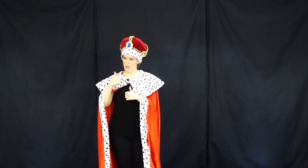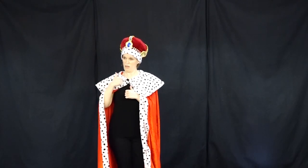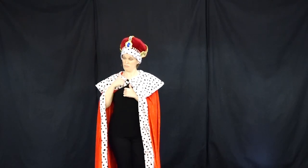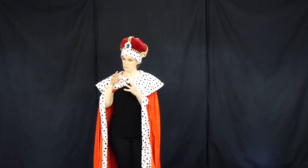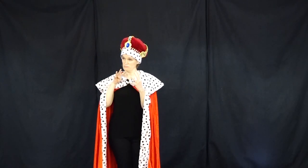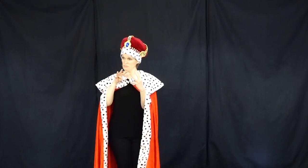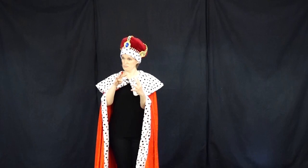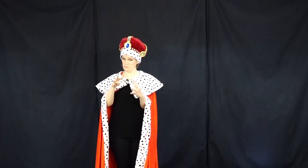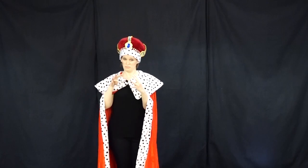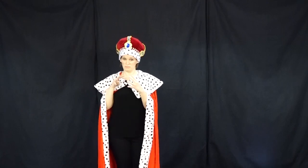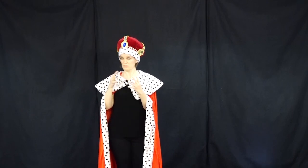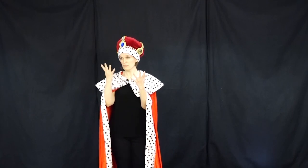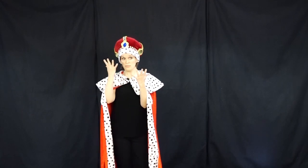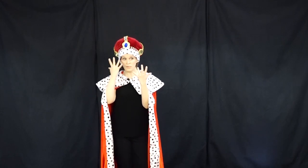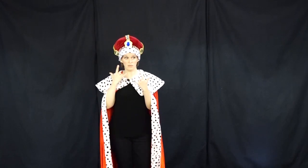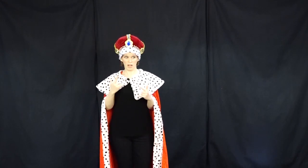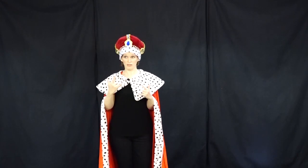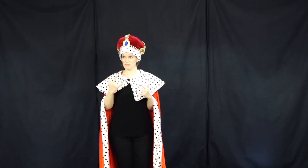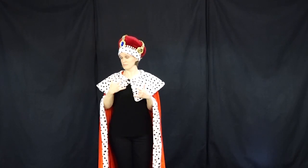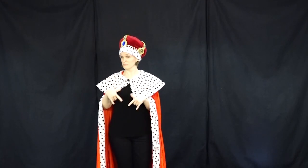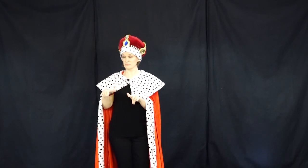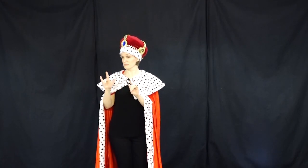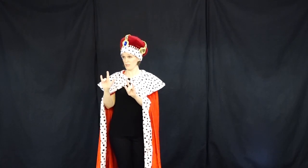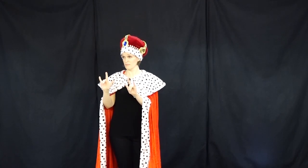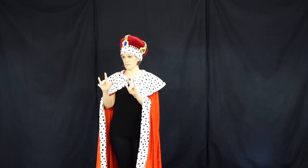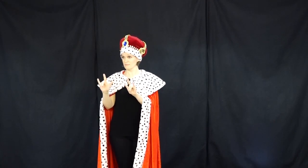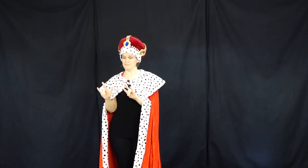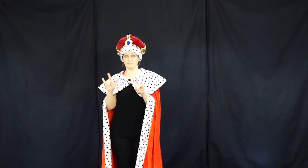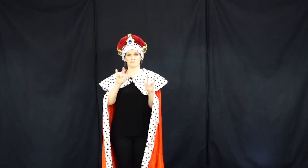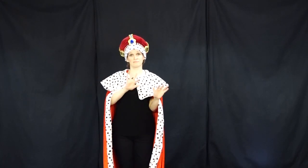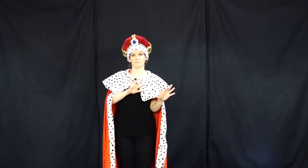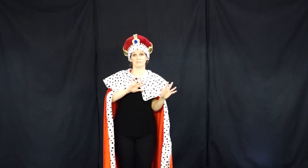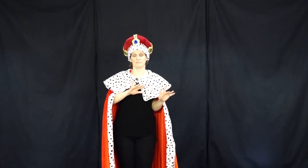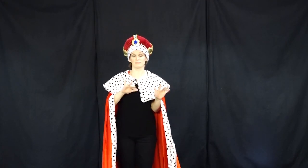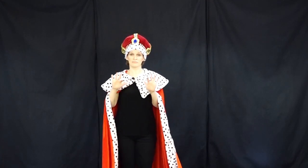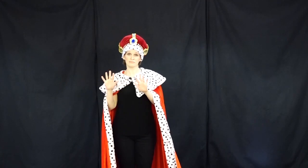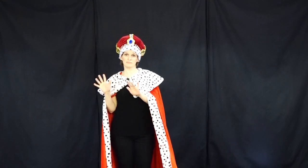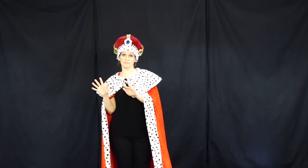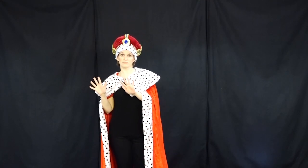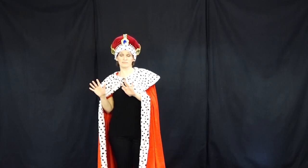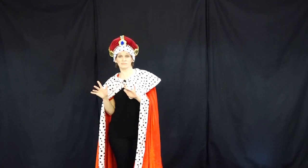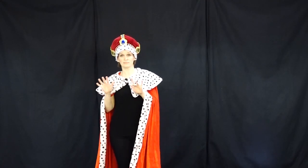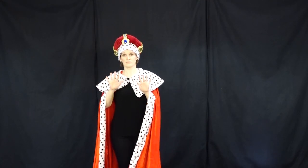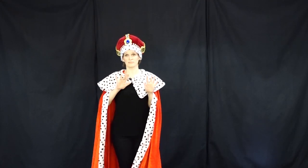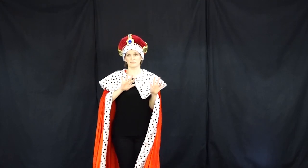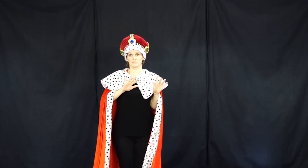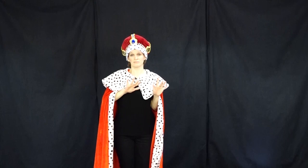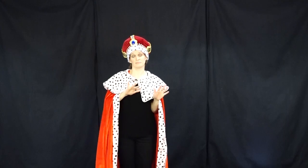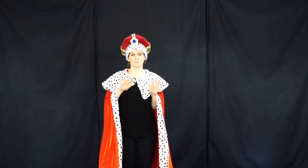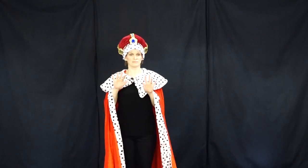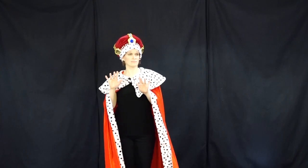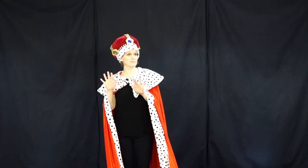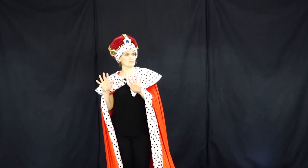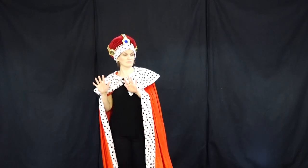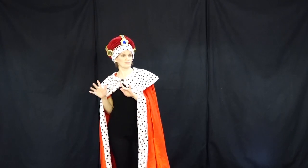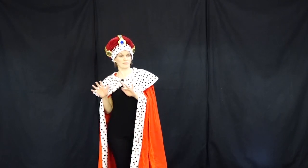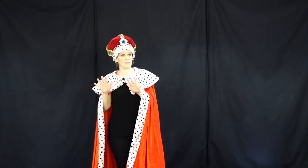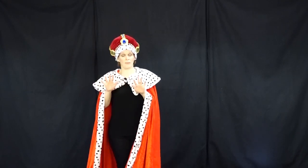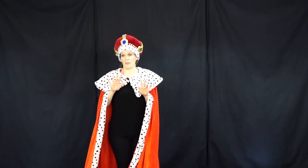armed battalion to remind you of my love. Da da da da da da da da da da ya da